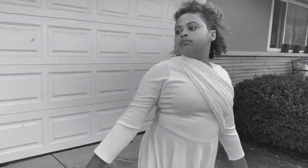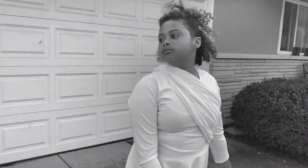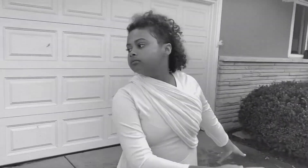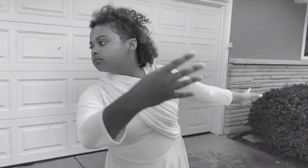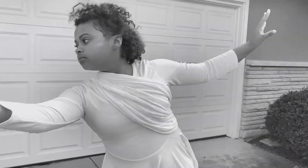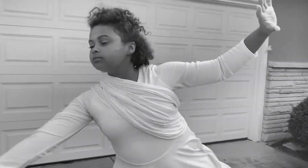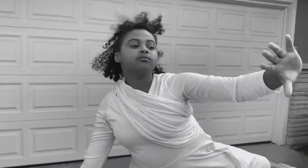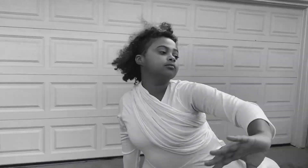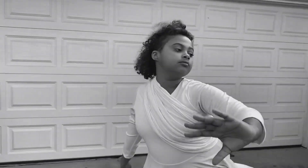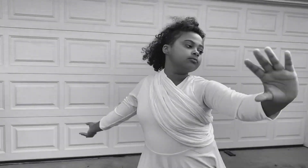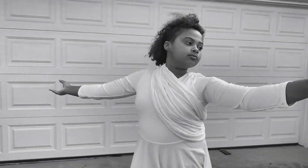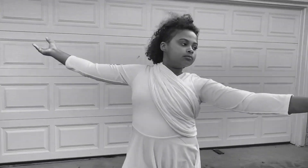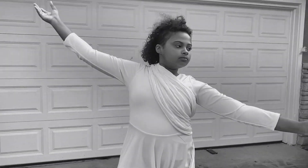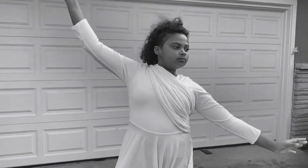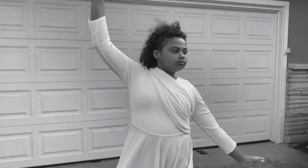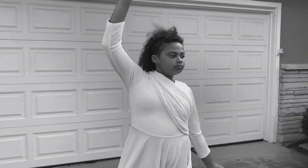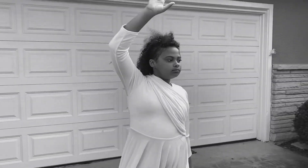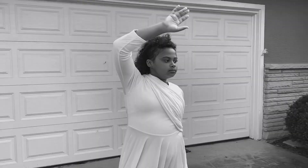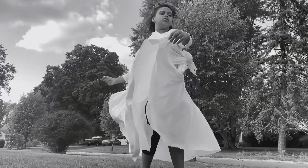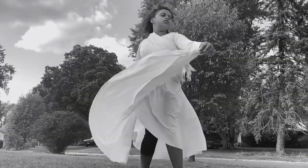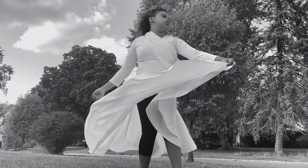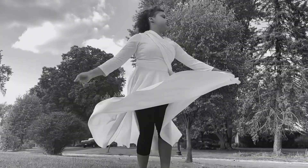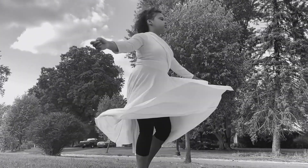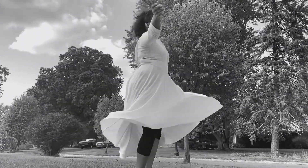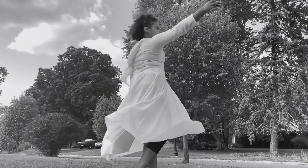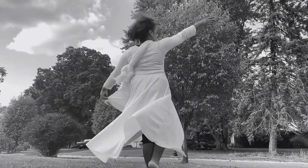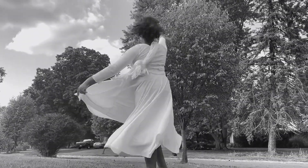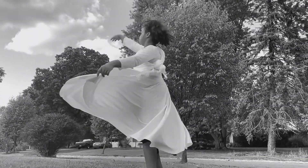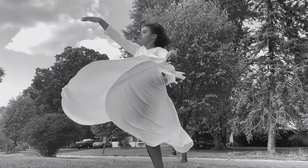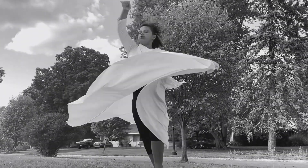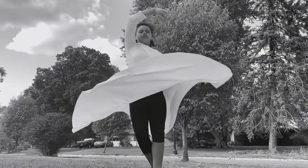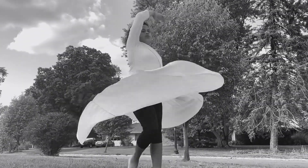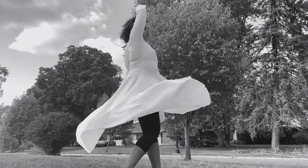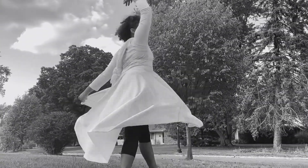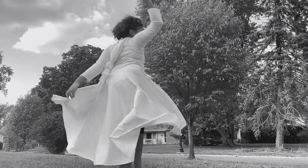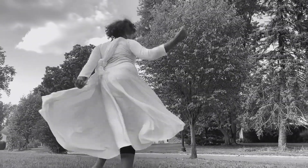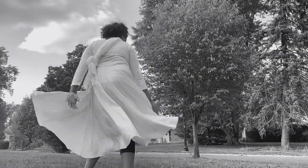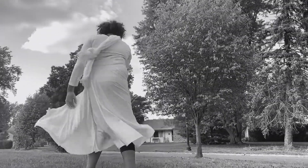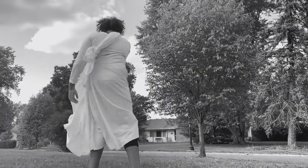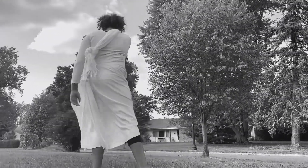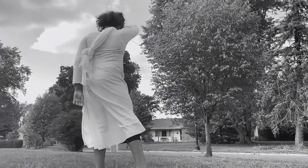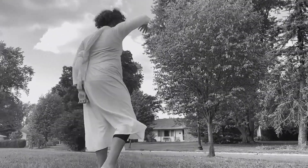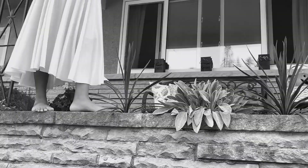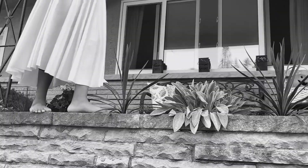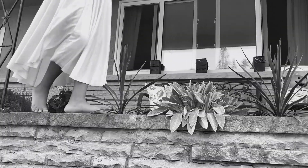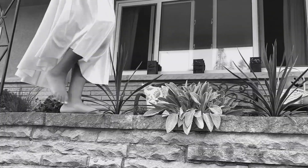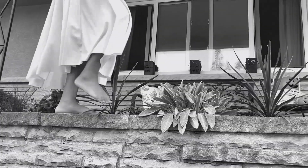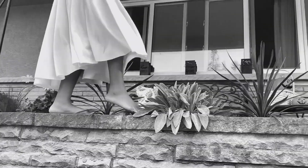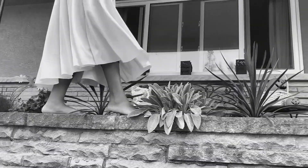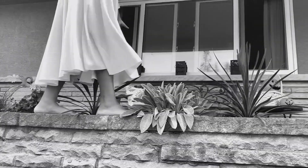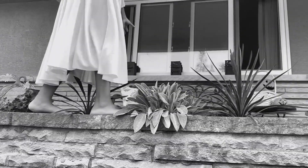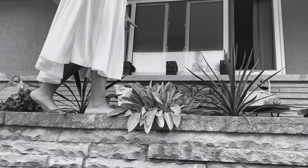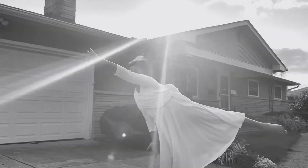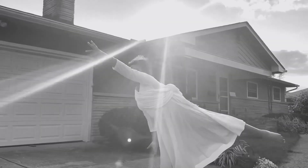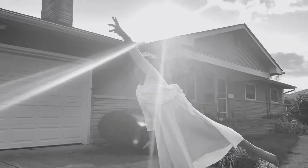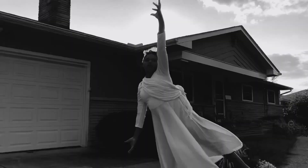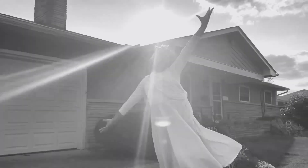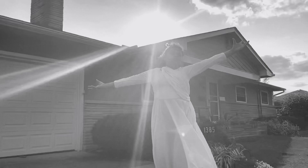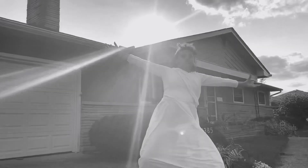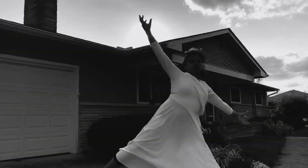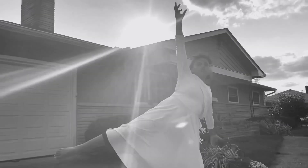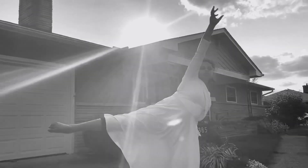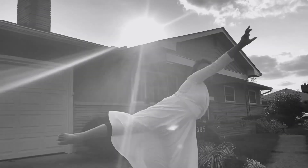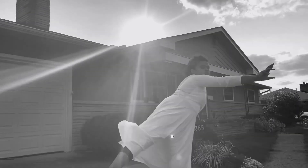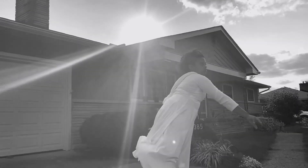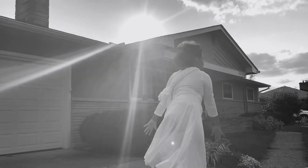apart this high I'm falling